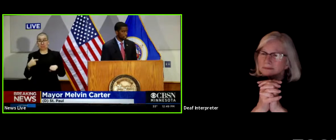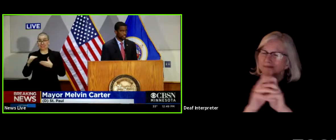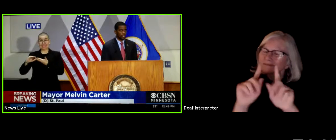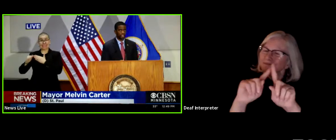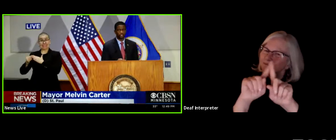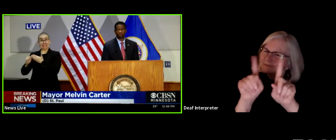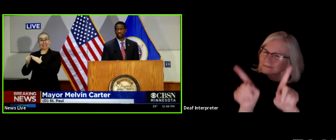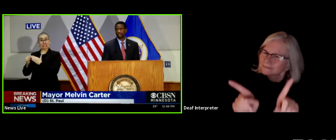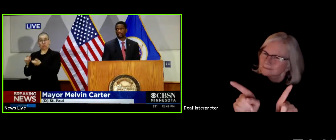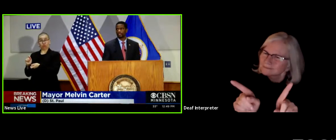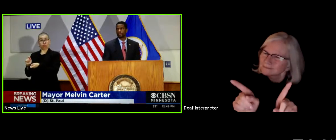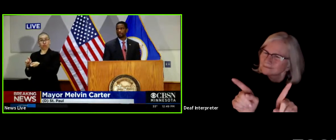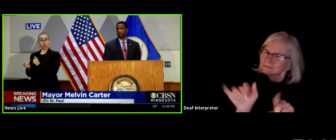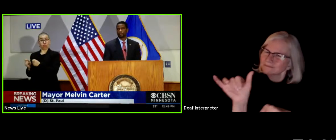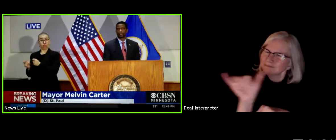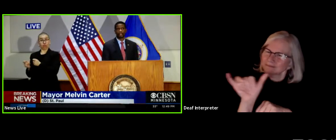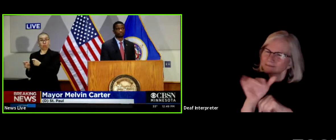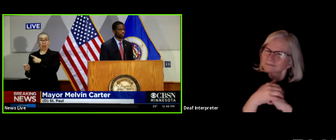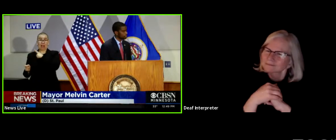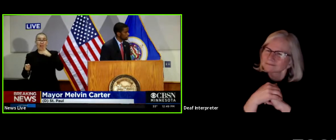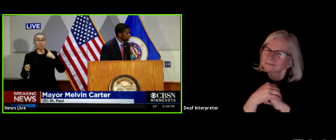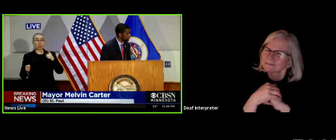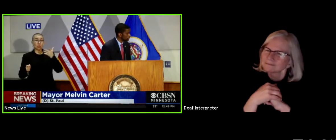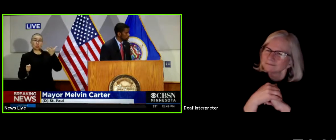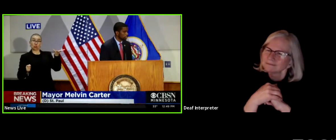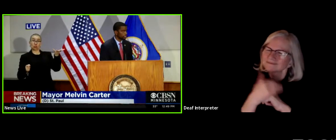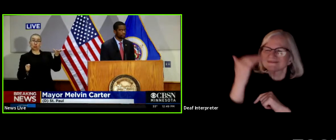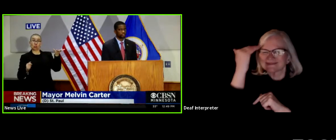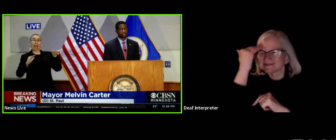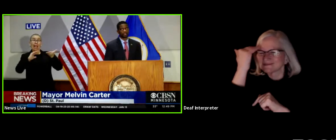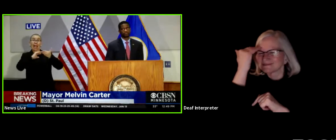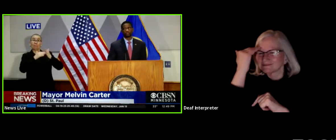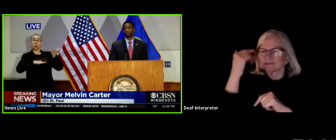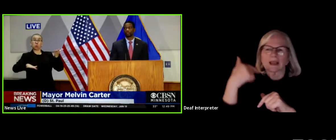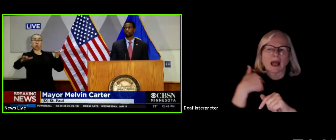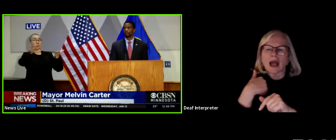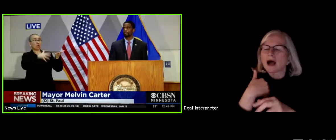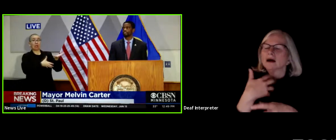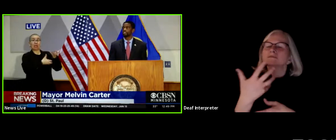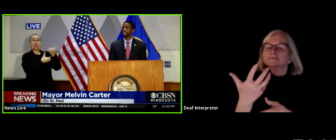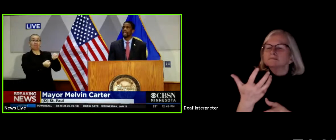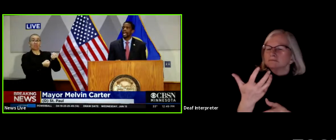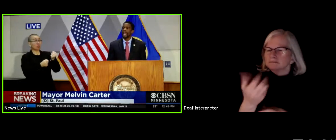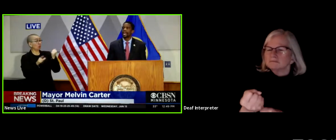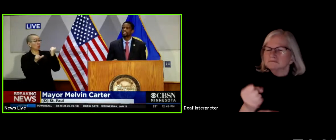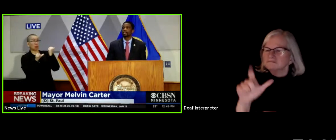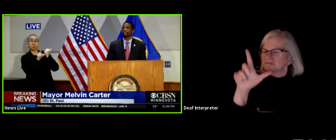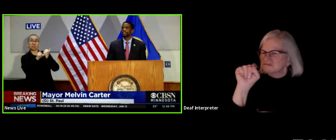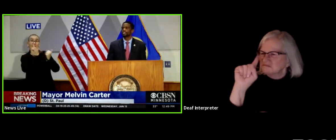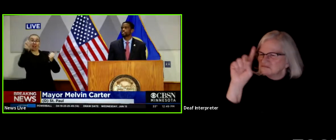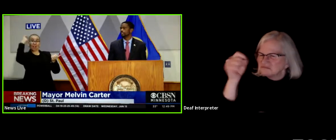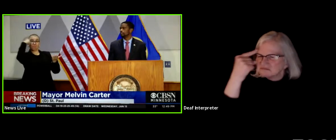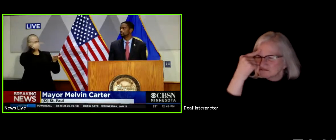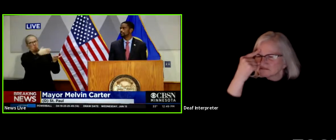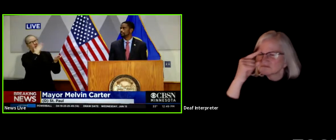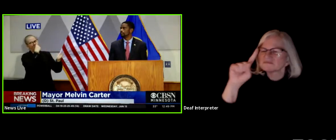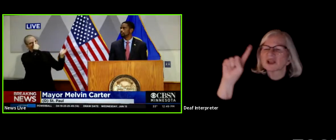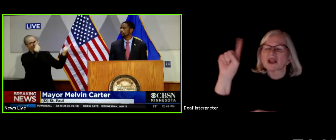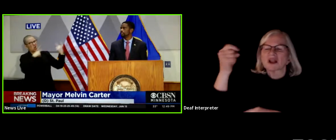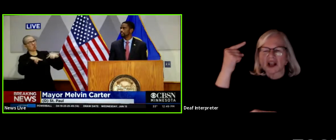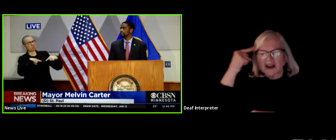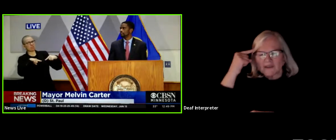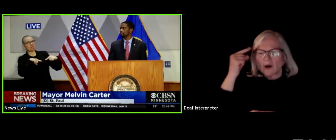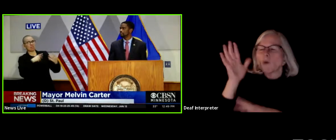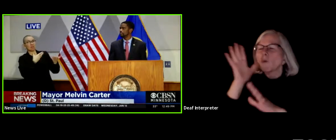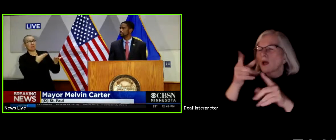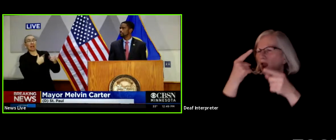and I know that I'm confident that the Lieutenant Governor and the Governor agree with what I'm about to say. As our legislators